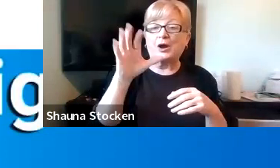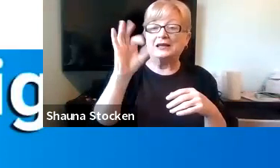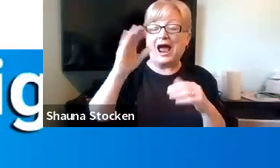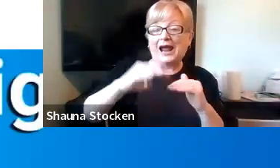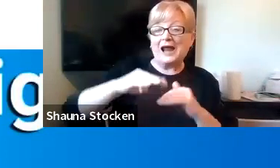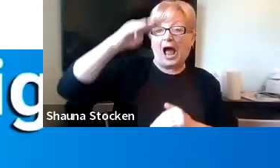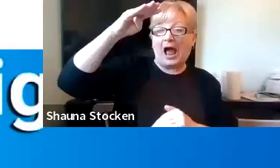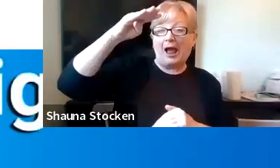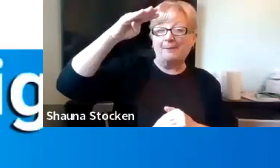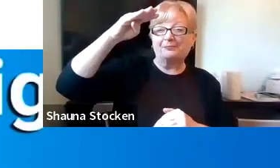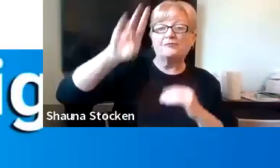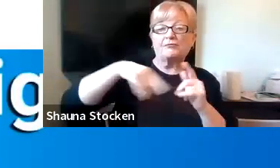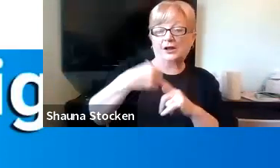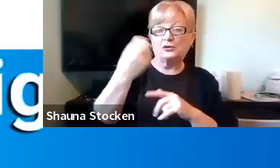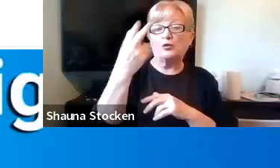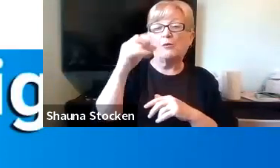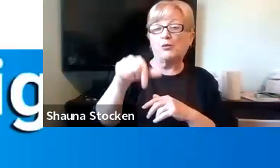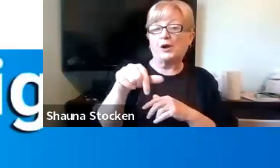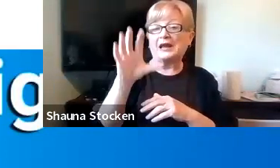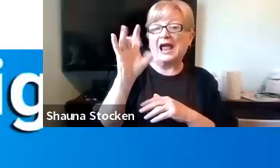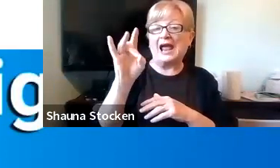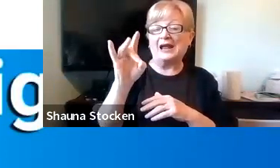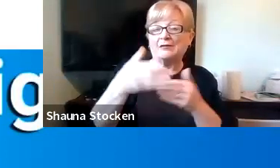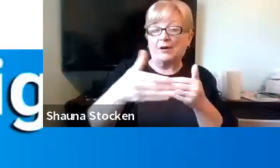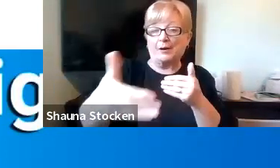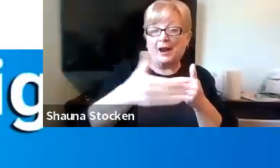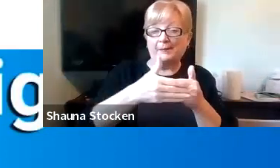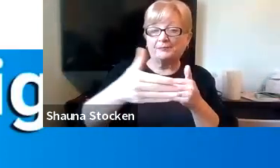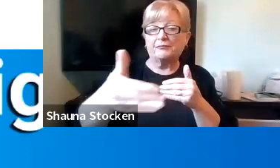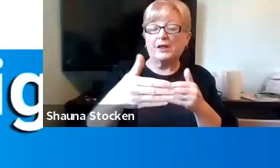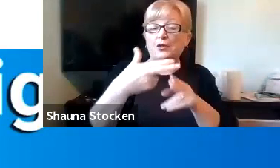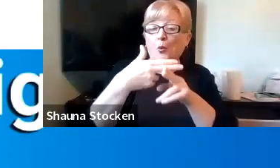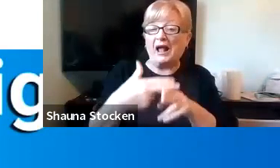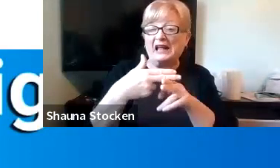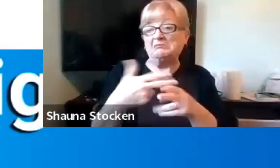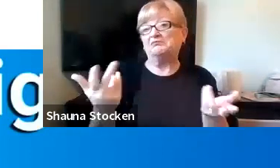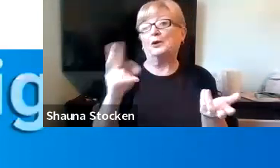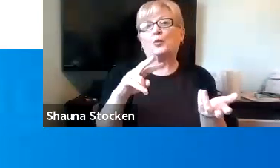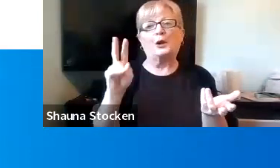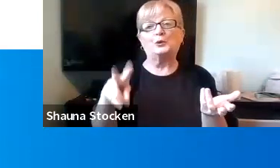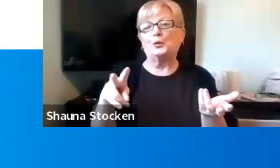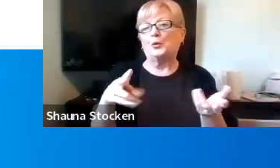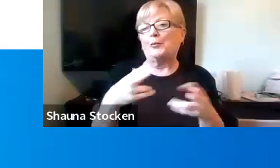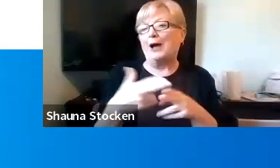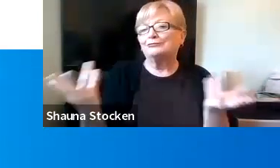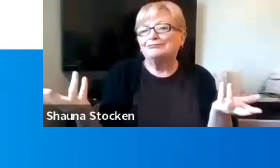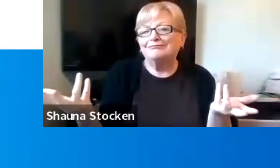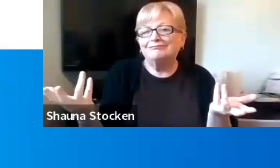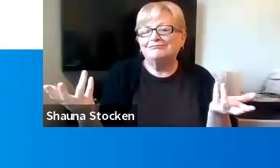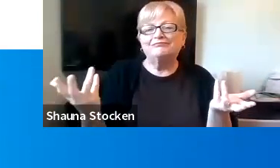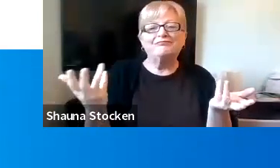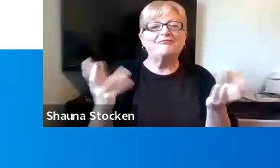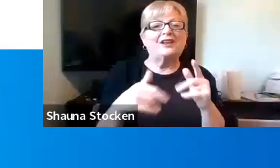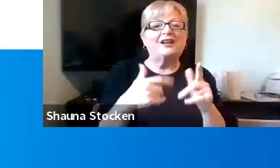high, and 12.8 inches from front to back. The weight of this oven is 22 pounds. What do you get in the